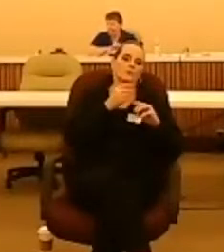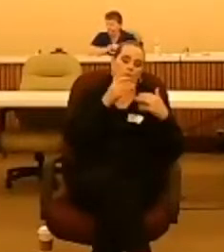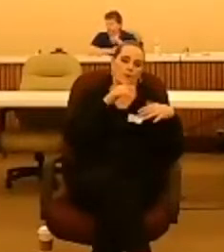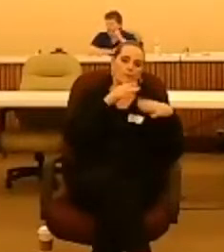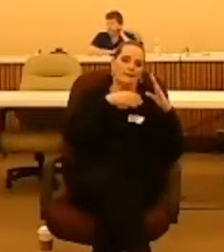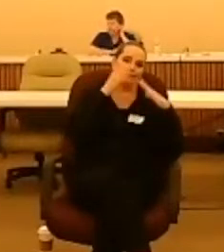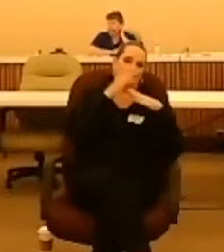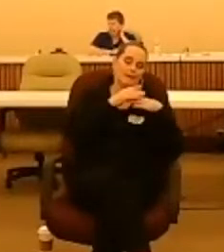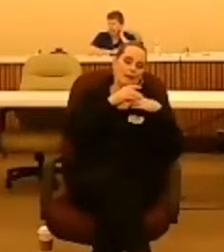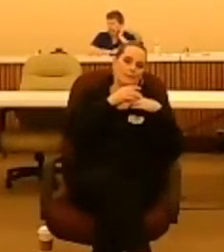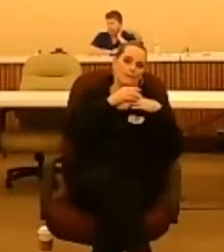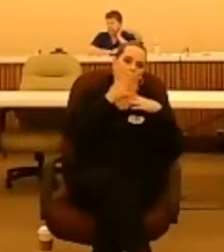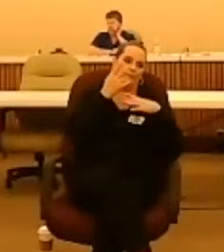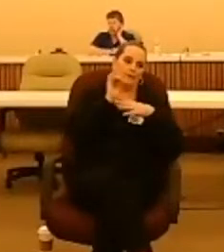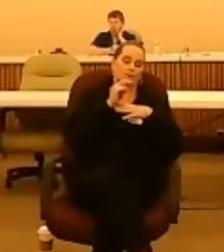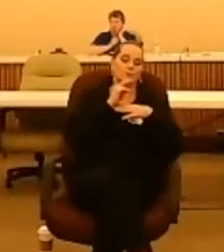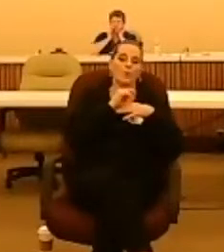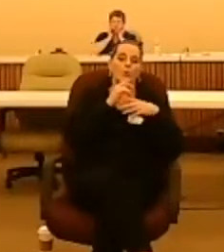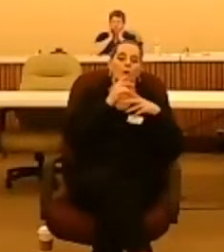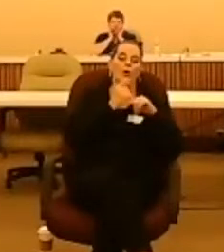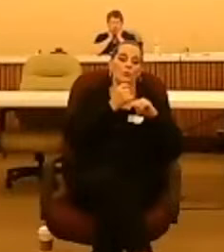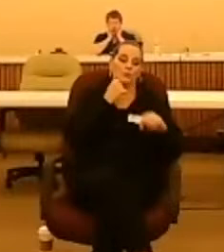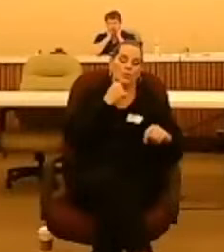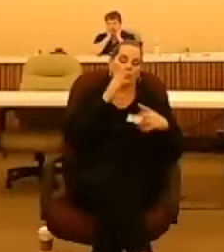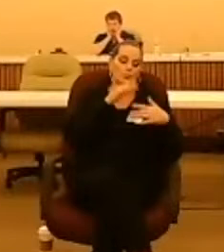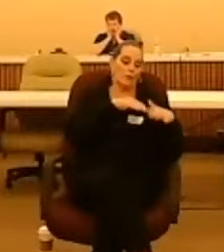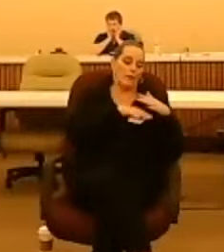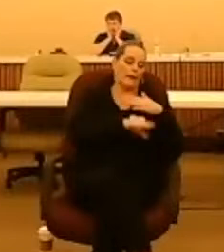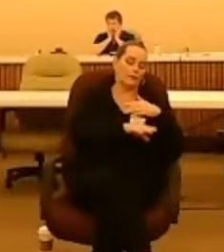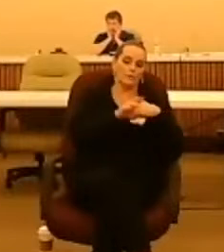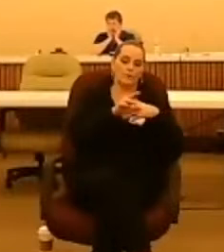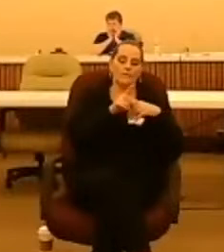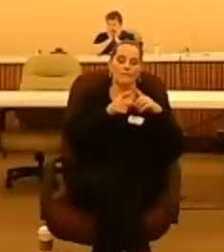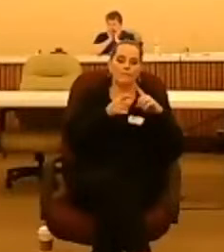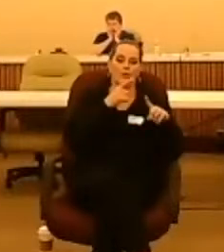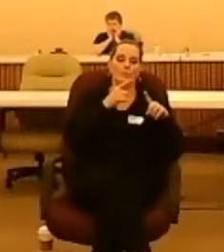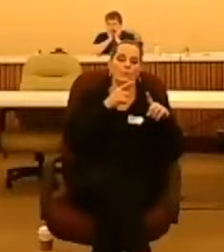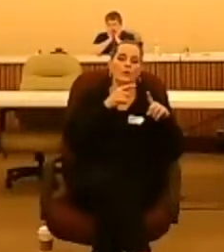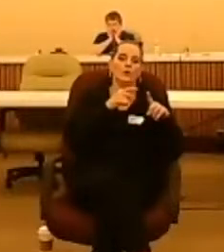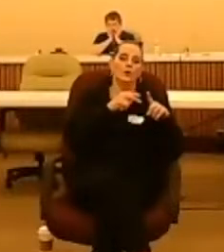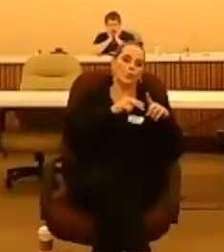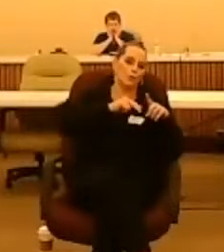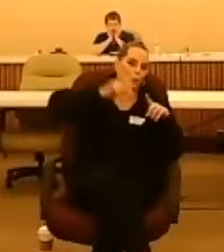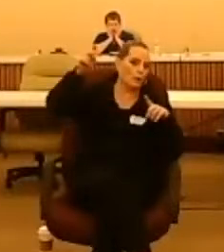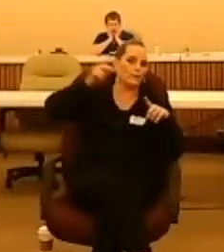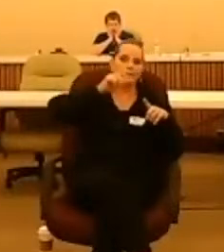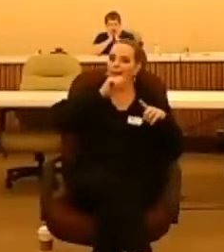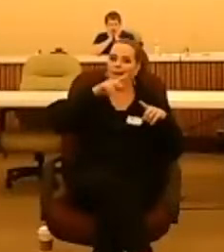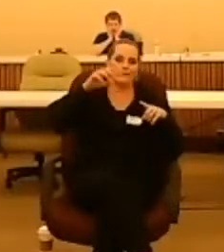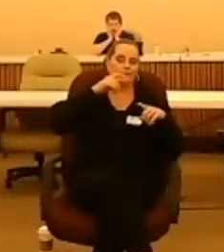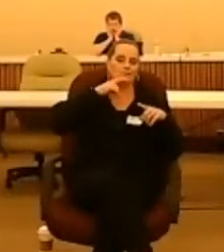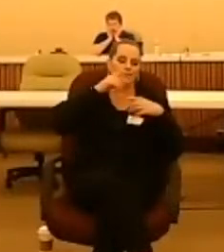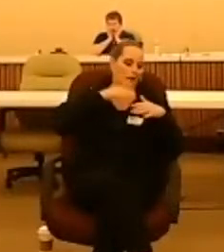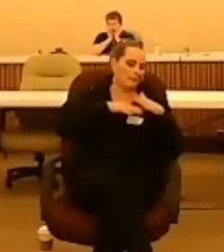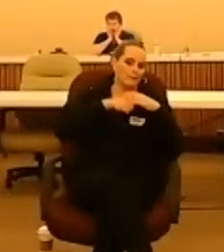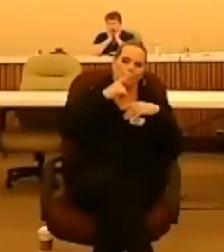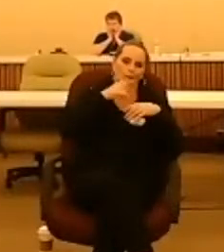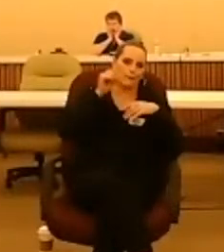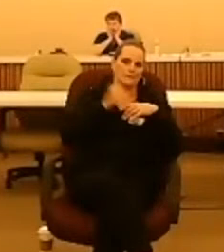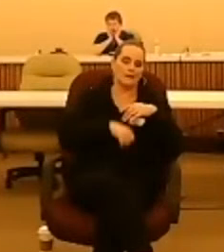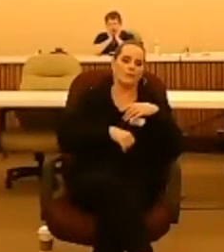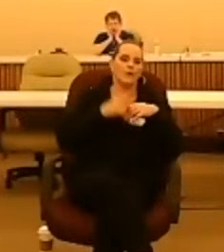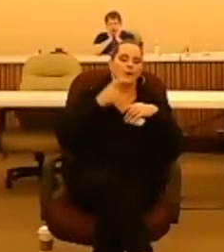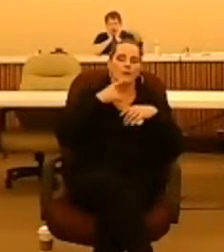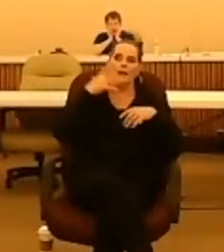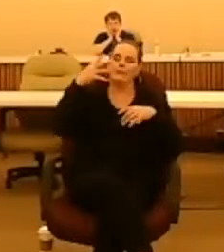So the trucks will now come in and out of the northern entrance, not the southern entrance. And that entrance will go out right at the top of the